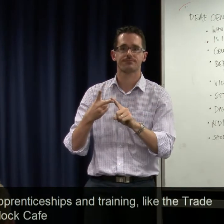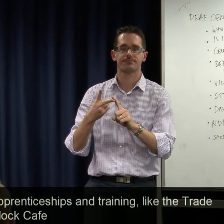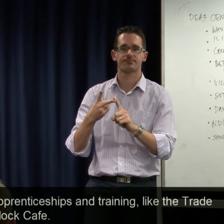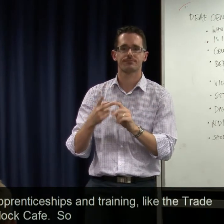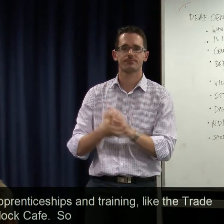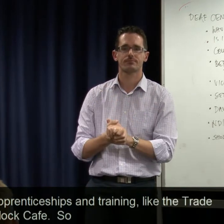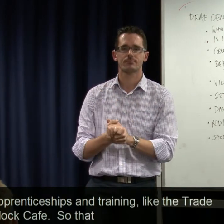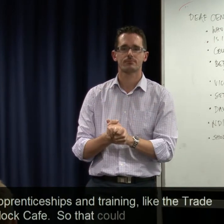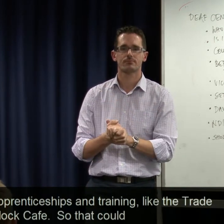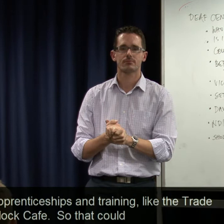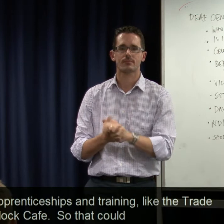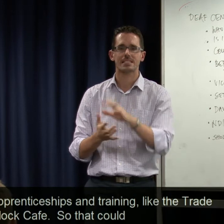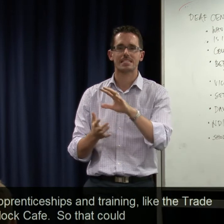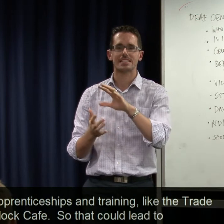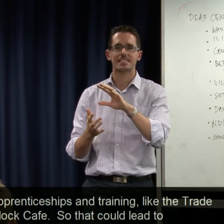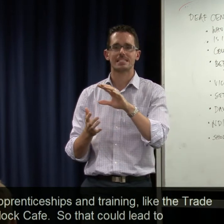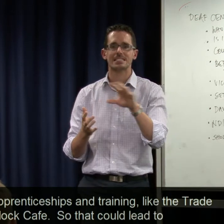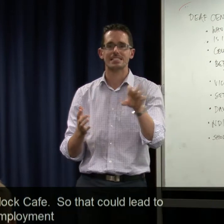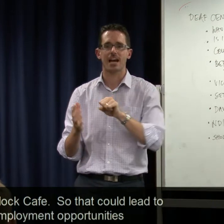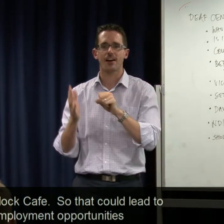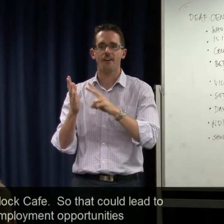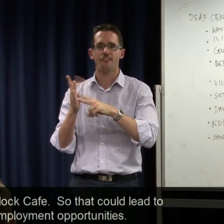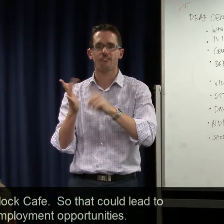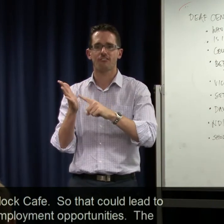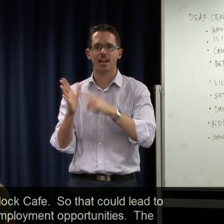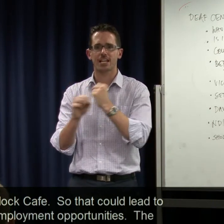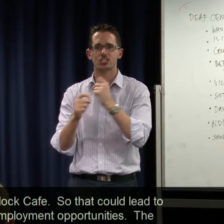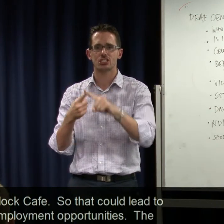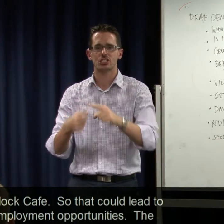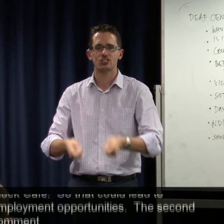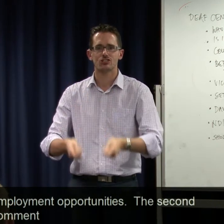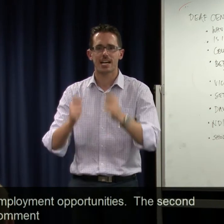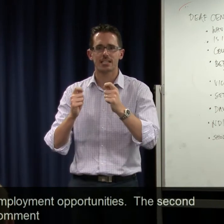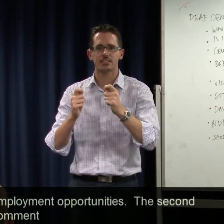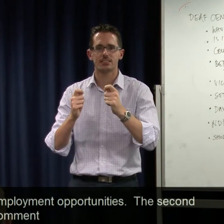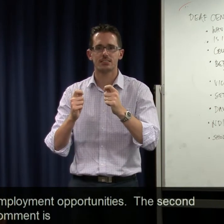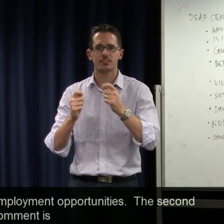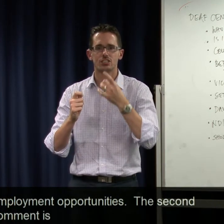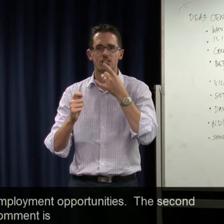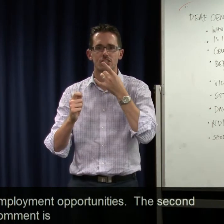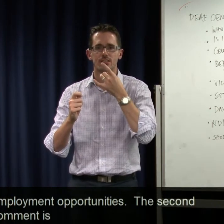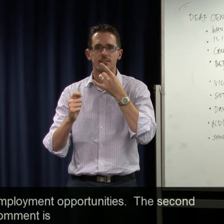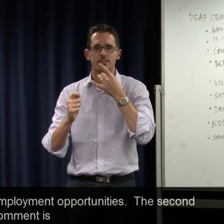The second comment is it takes a village